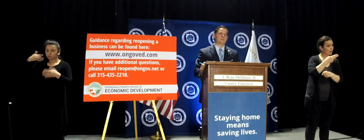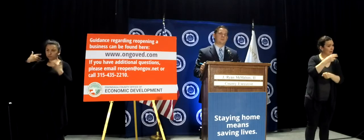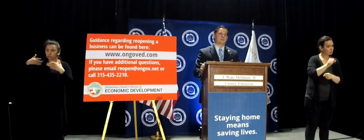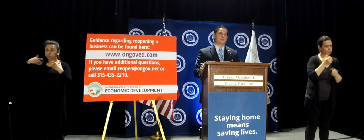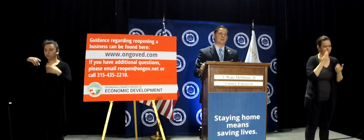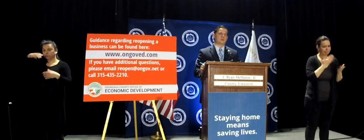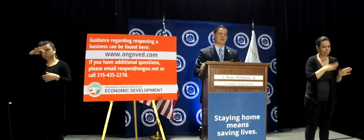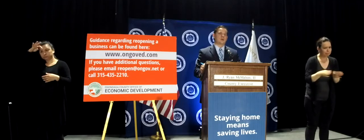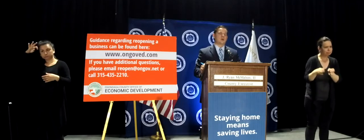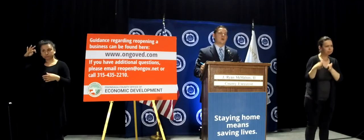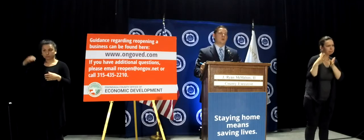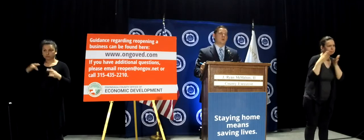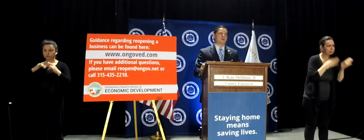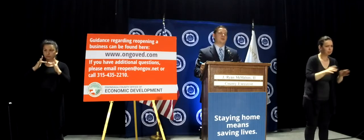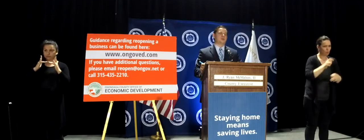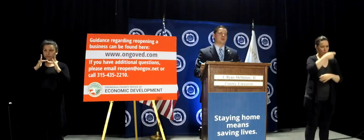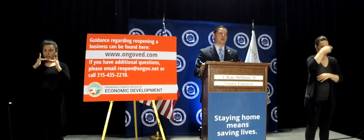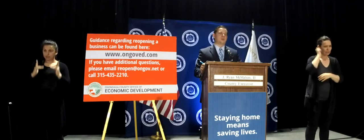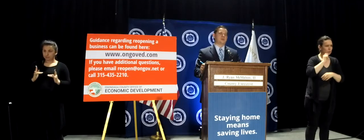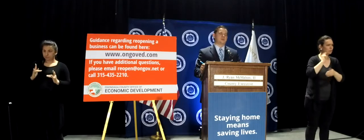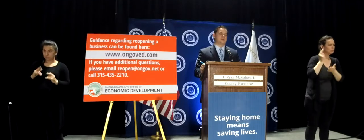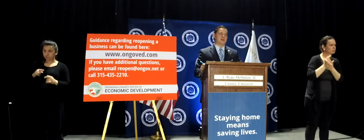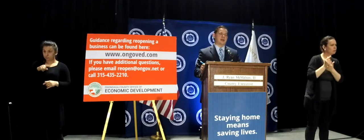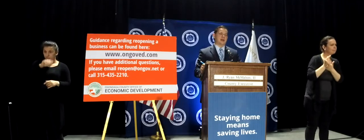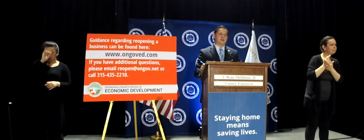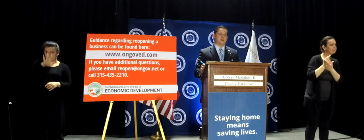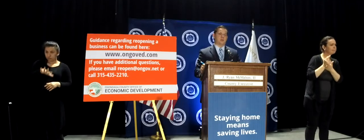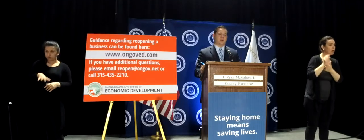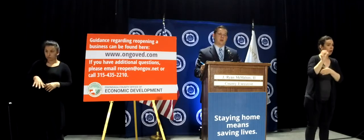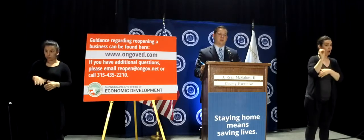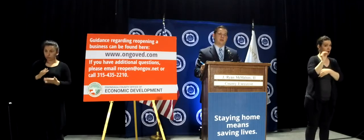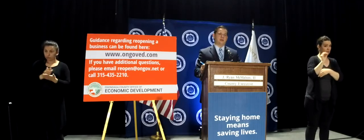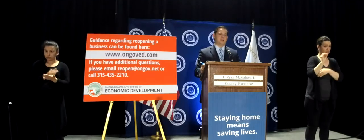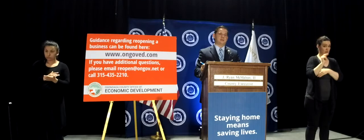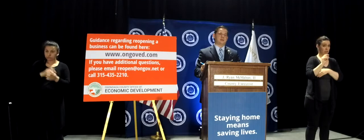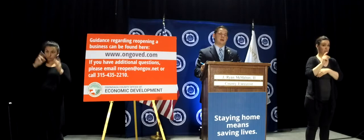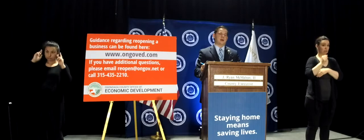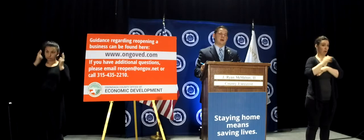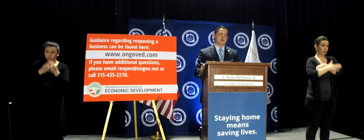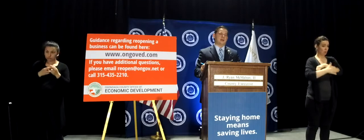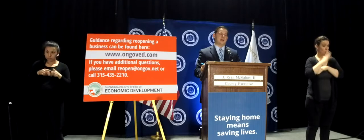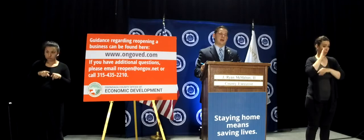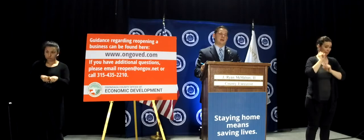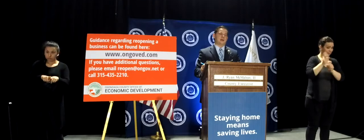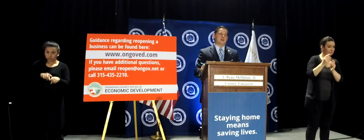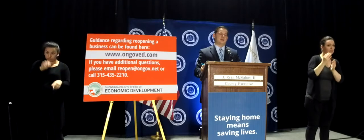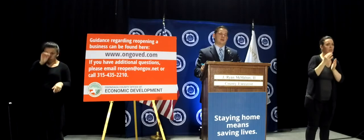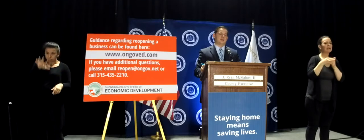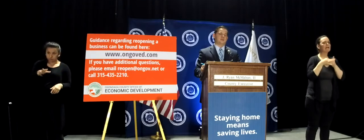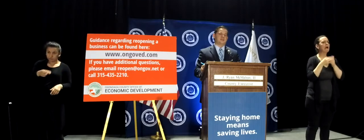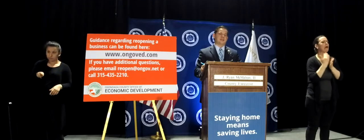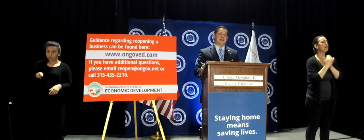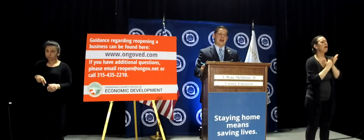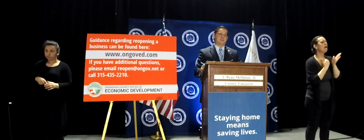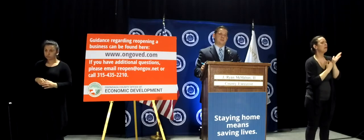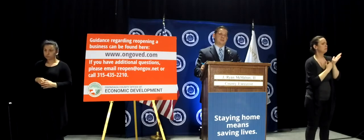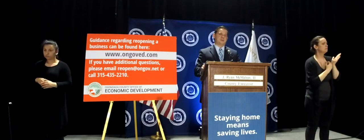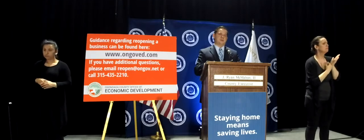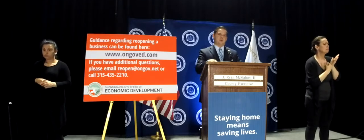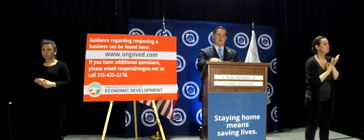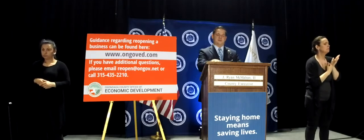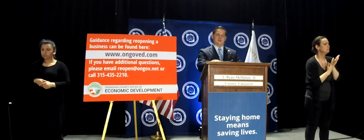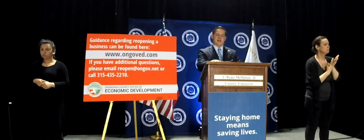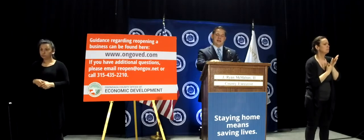them guidance in their planning? We think there's going to be some state guidance coming out related to this, and then certainly if there's